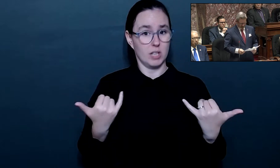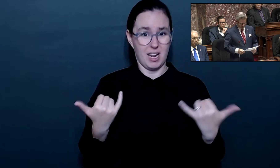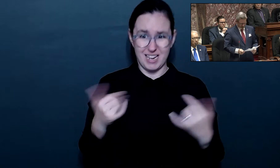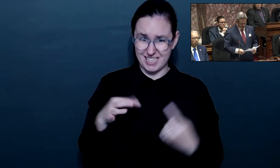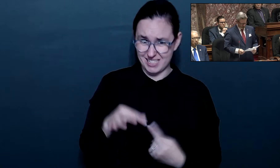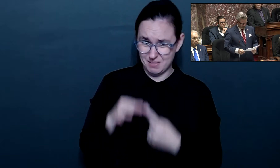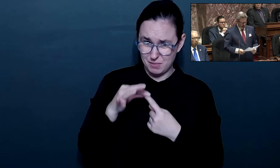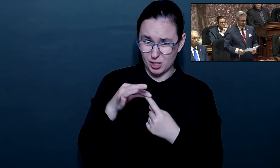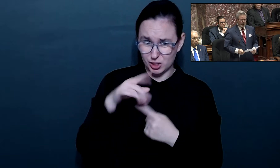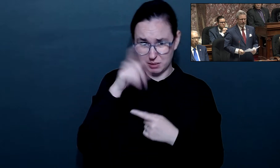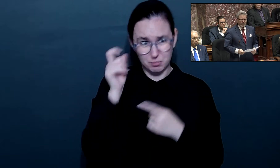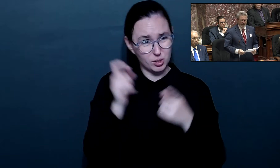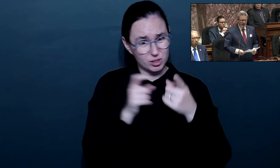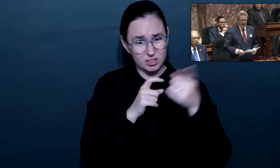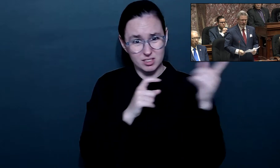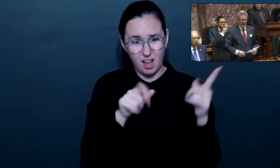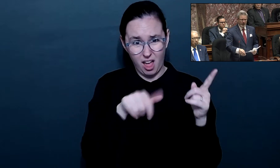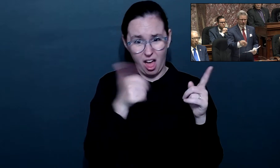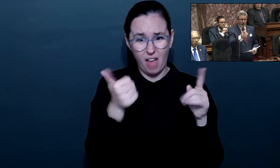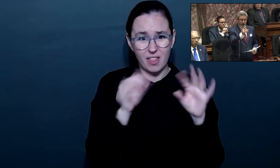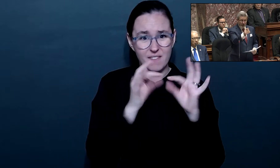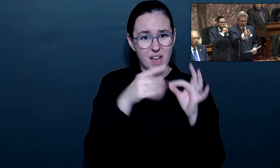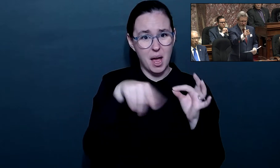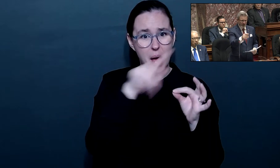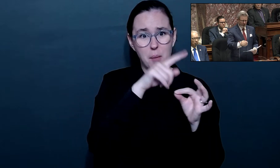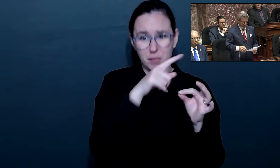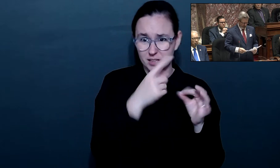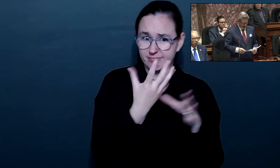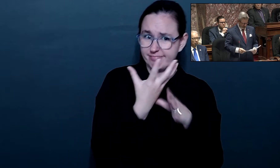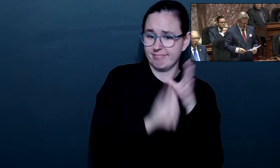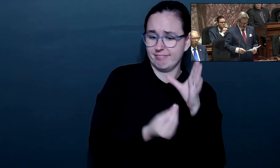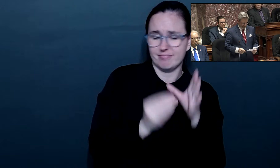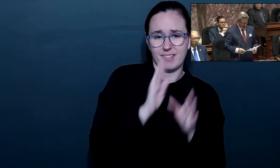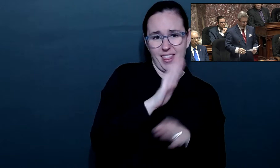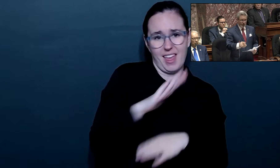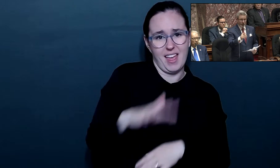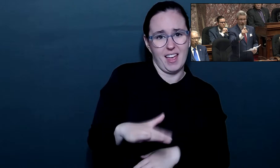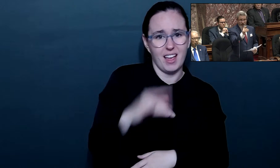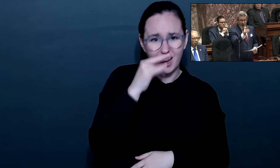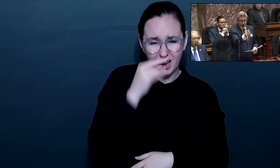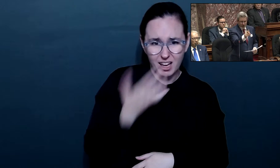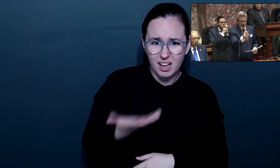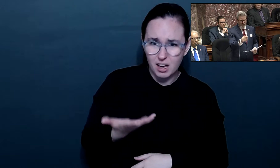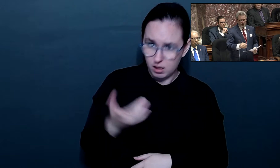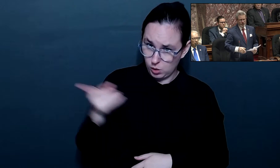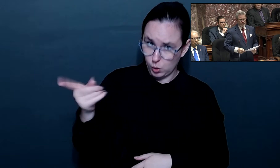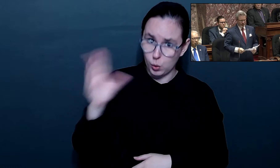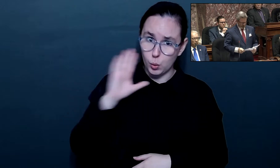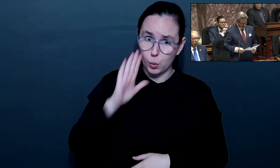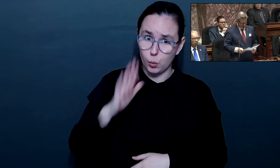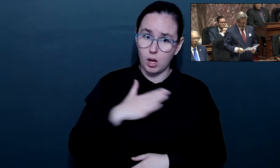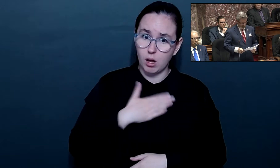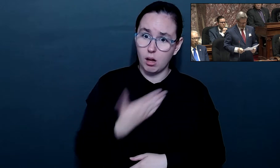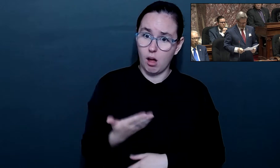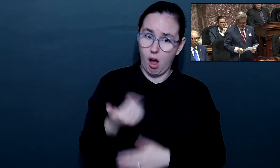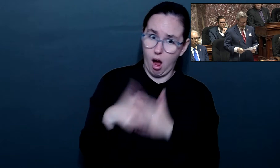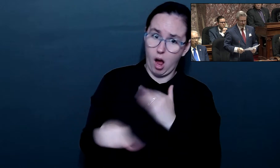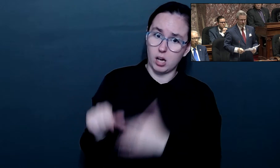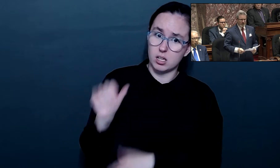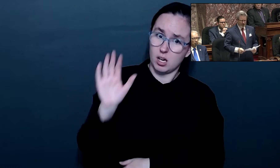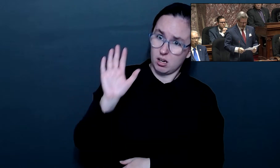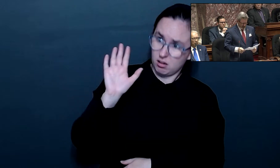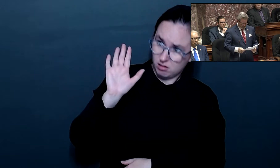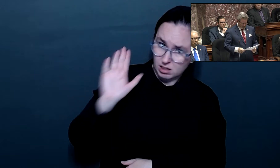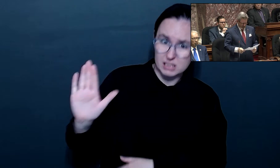loved one, and admit that under his government, under his leadership, that